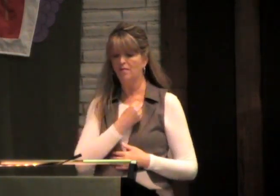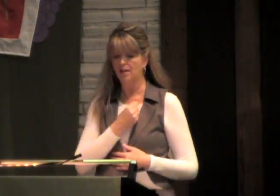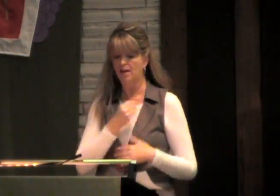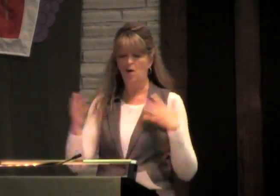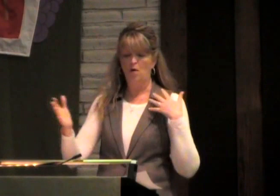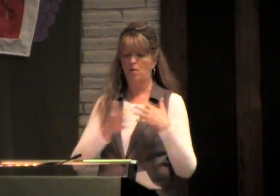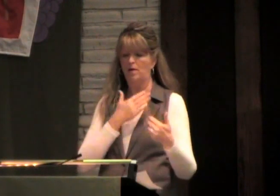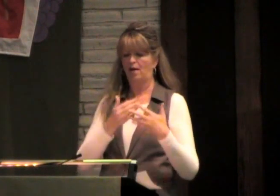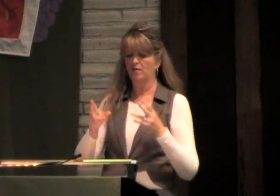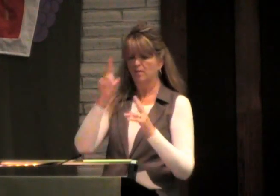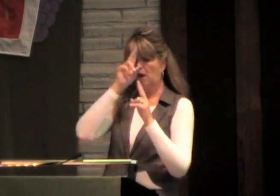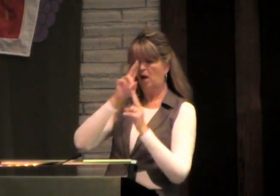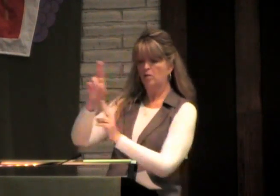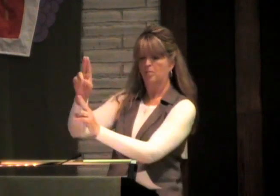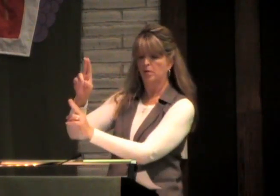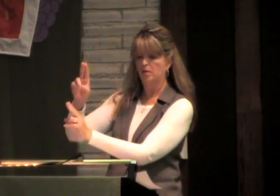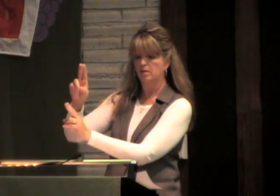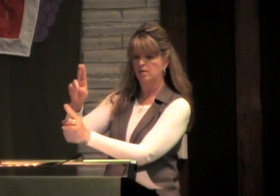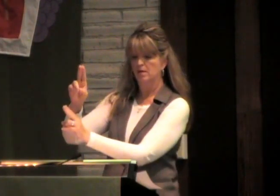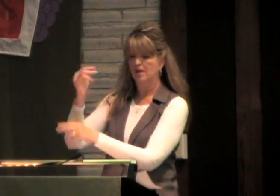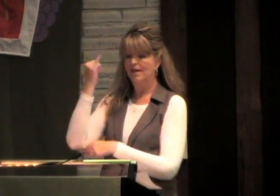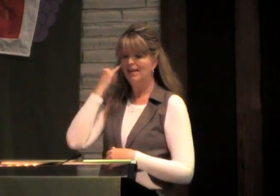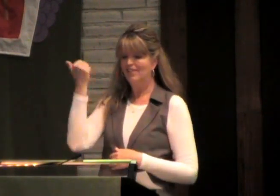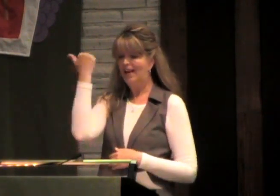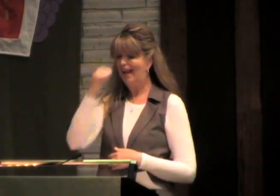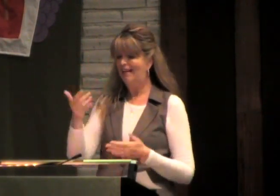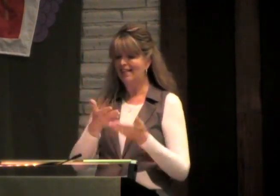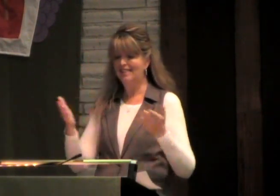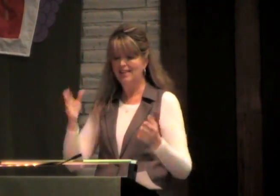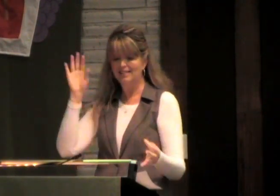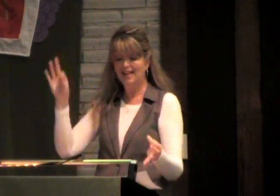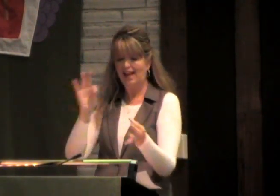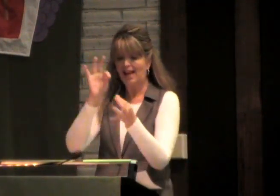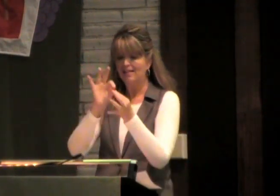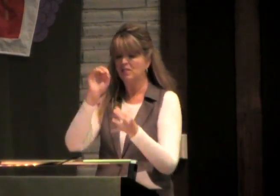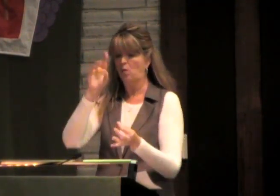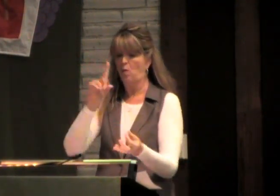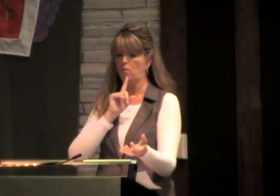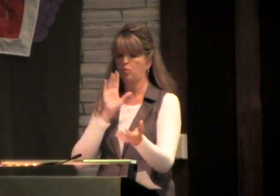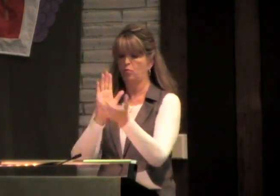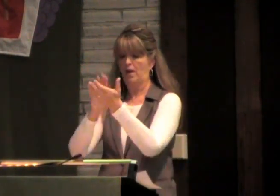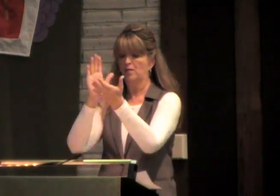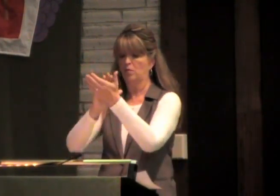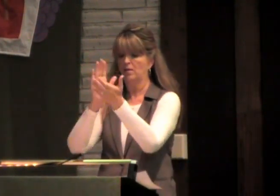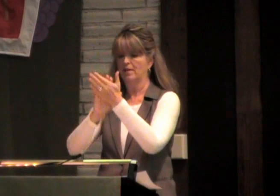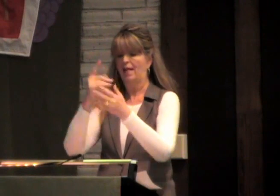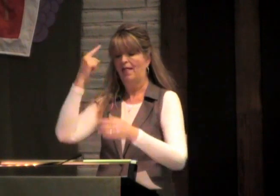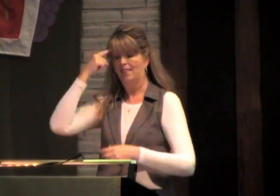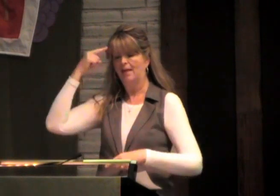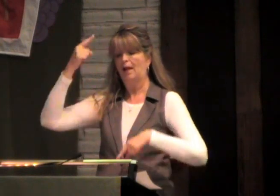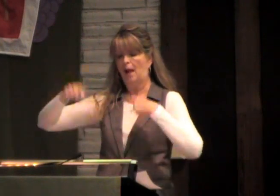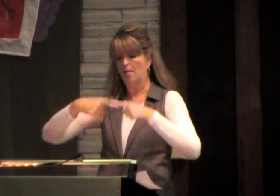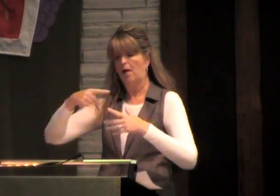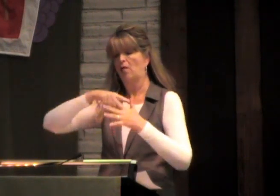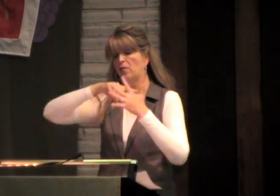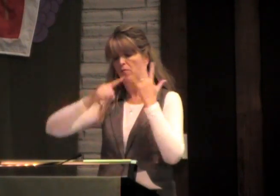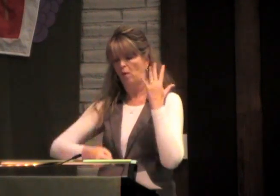pure, whatever is lovely, whatever is admirable, if anything is excellent or praiseworthy,